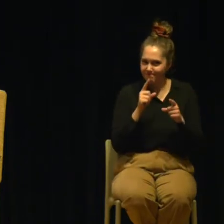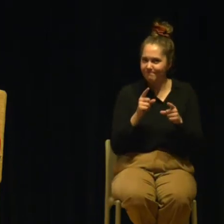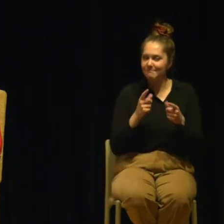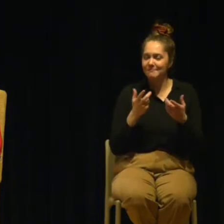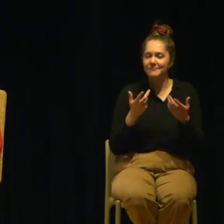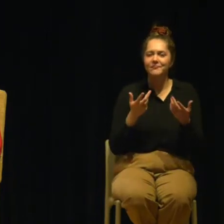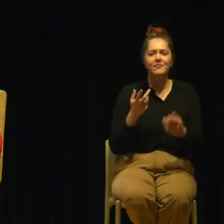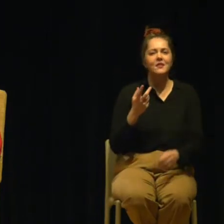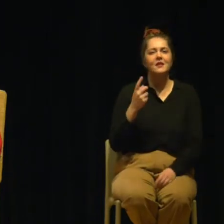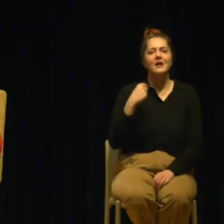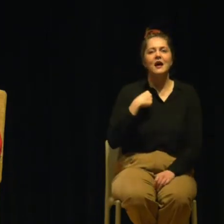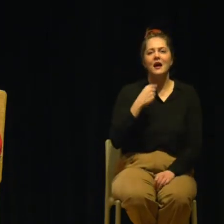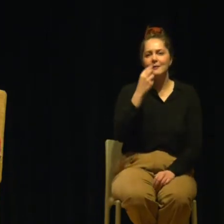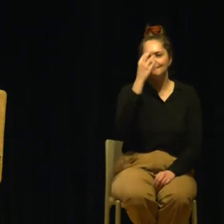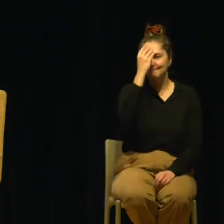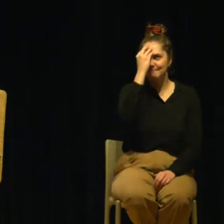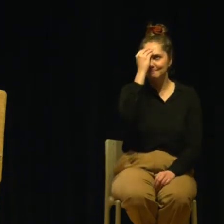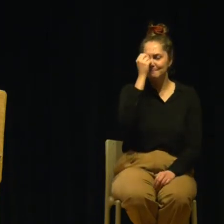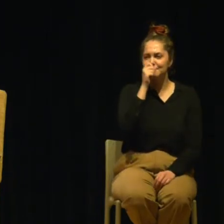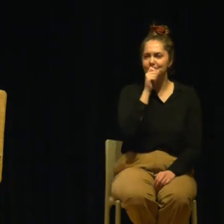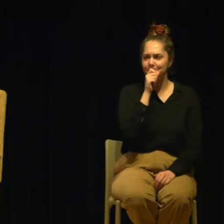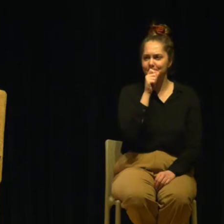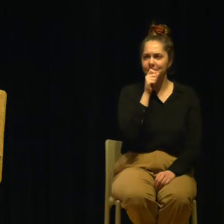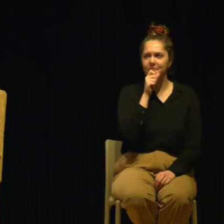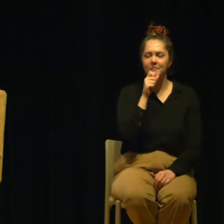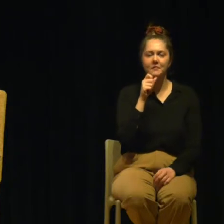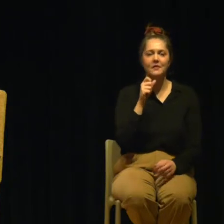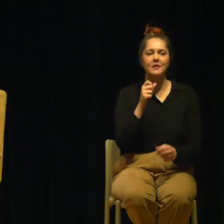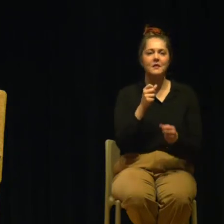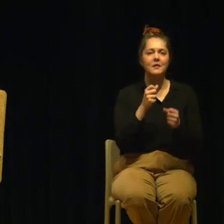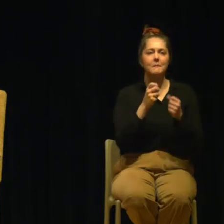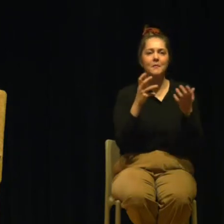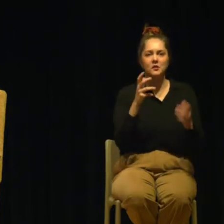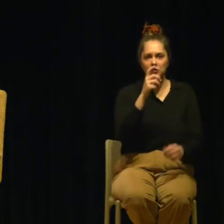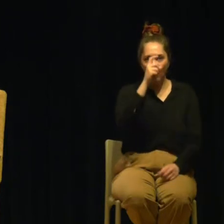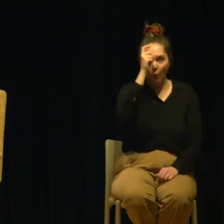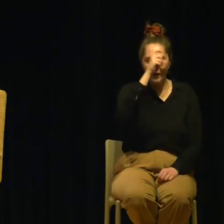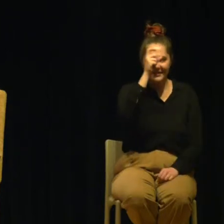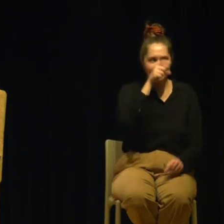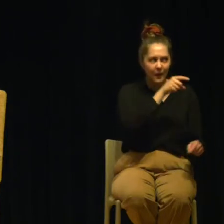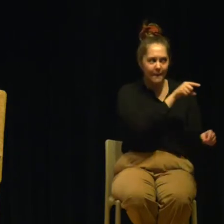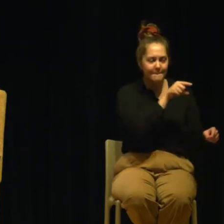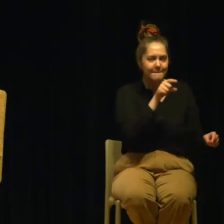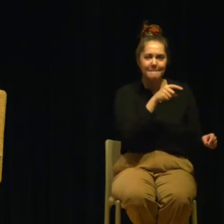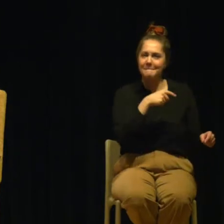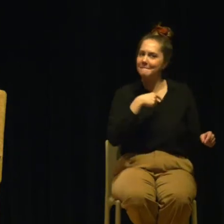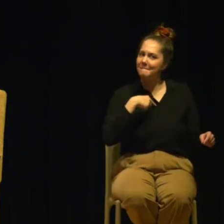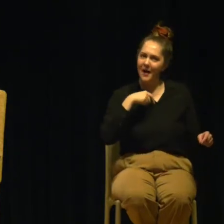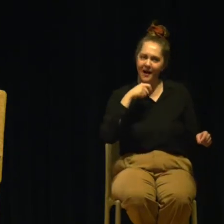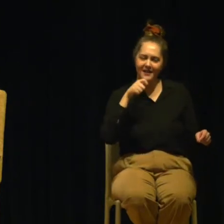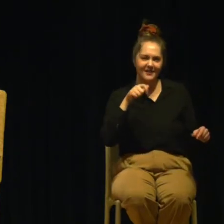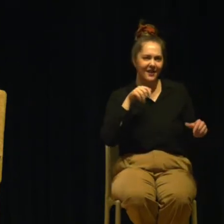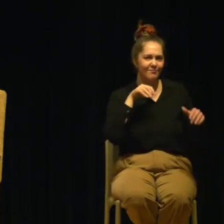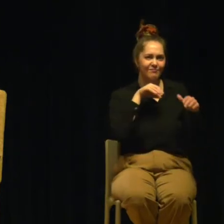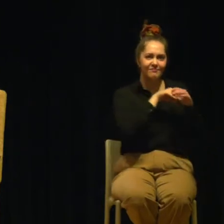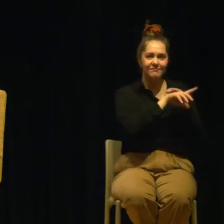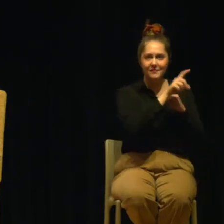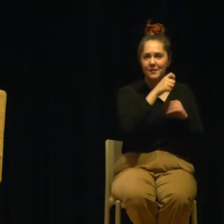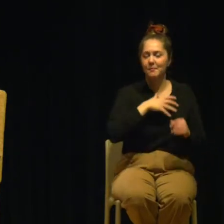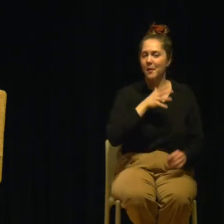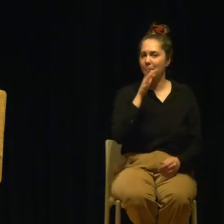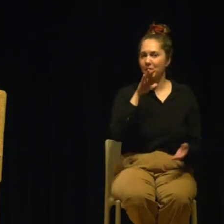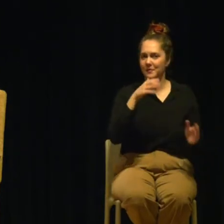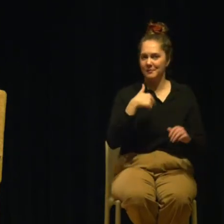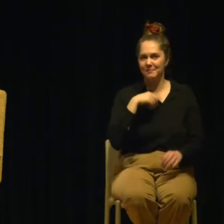And I think about how much of that wisdom that I didn't get to have, because my mother died when I